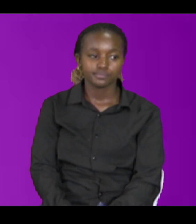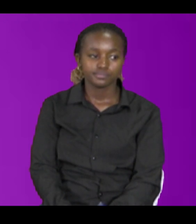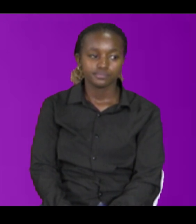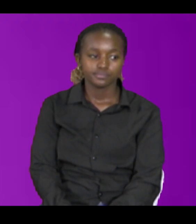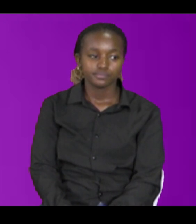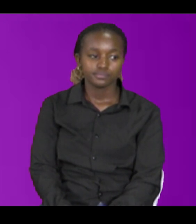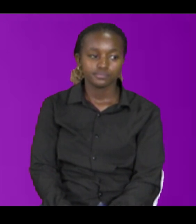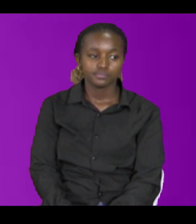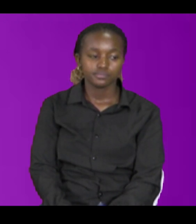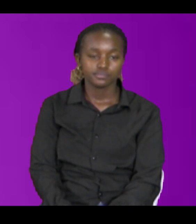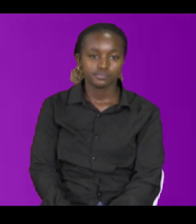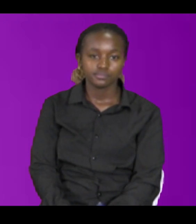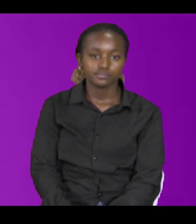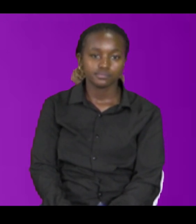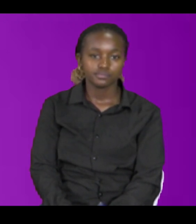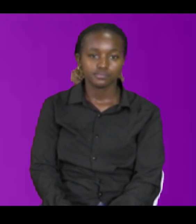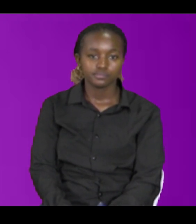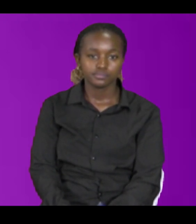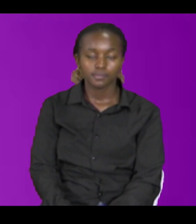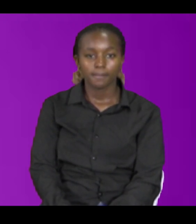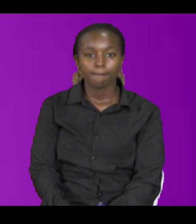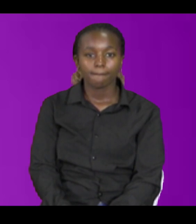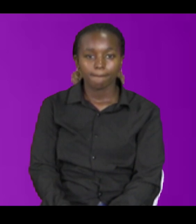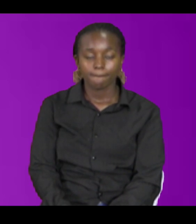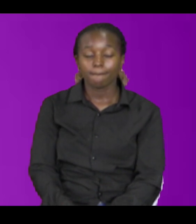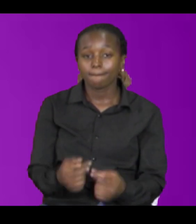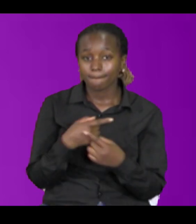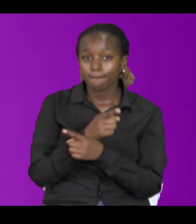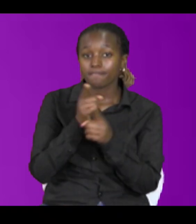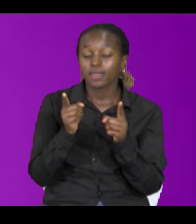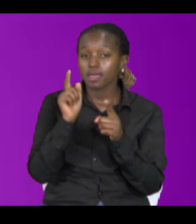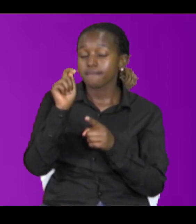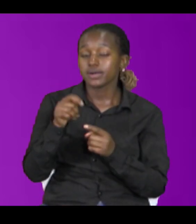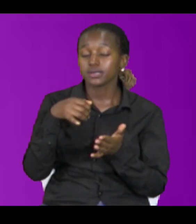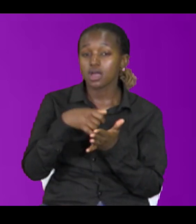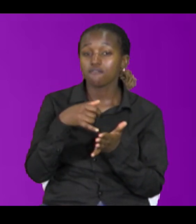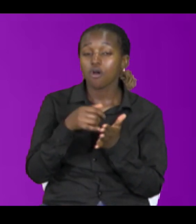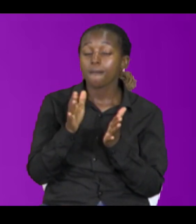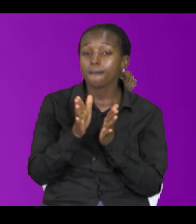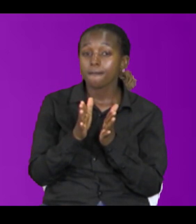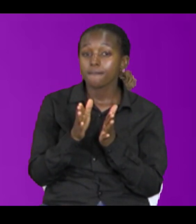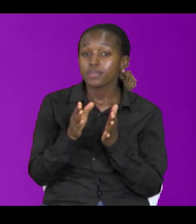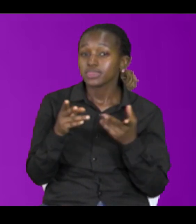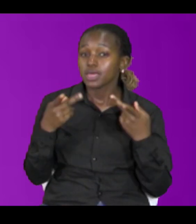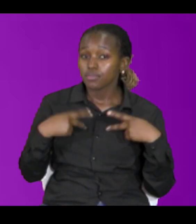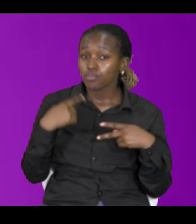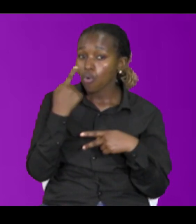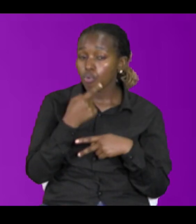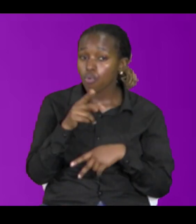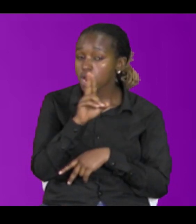this is what we have designed, and our aim is to do this and